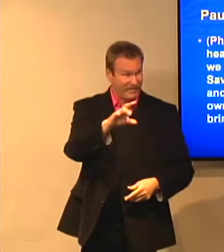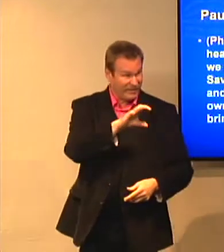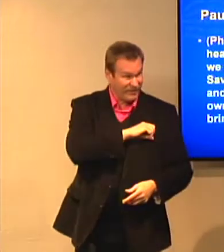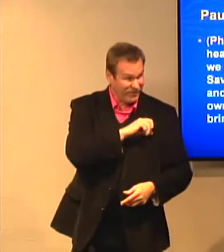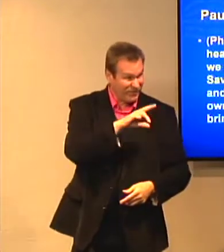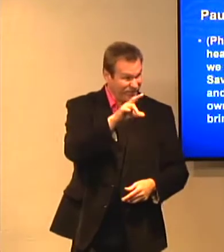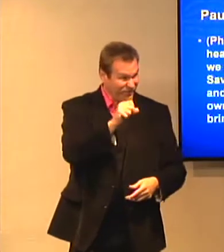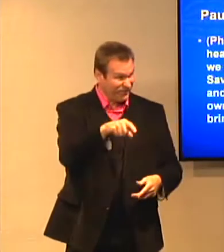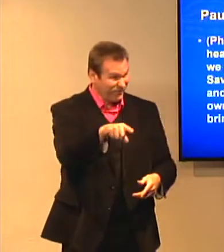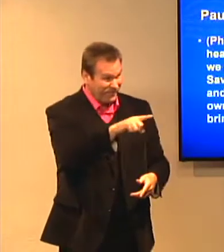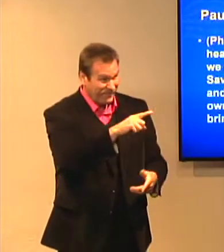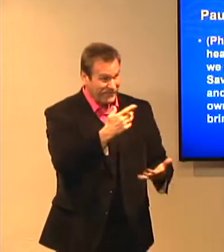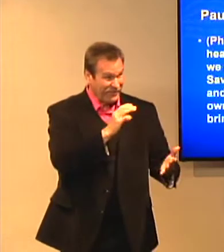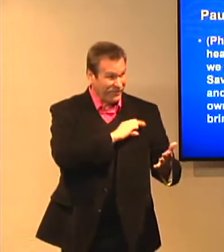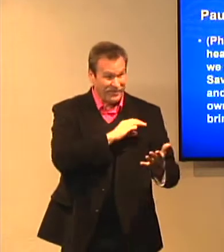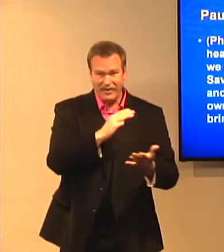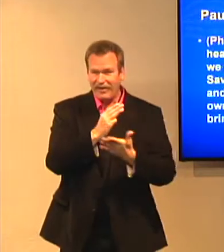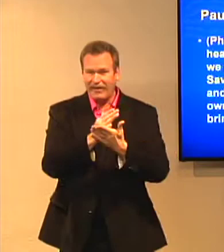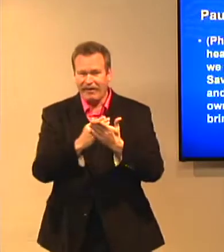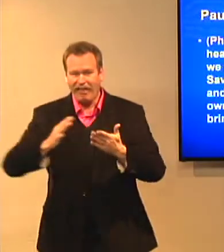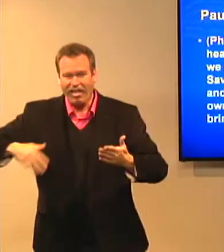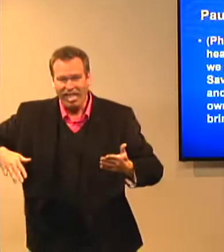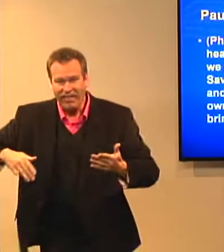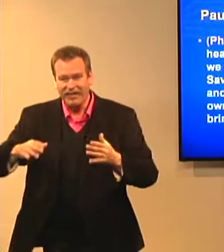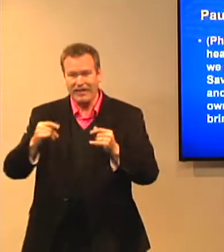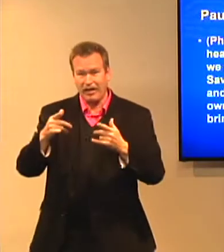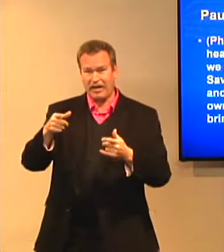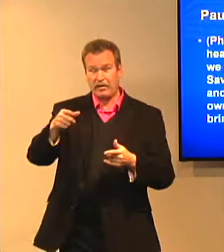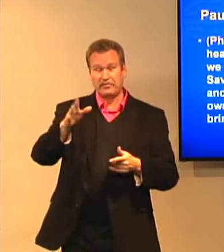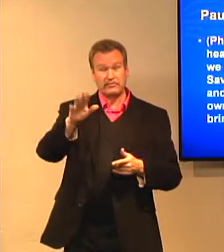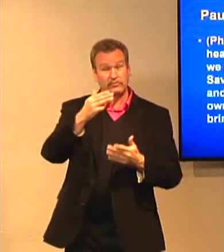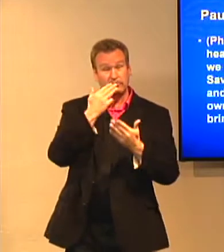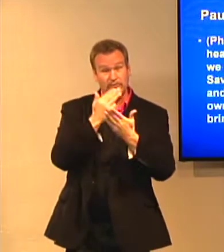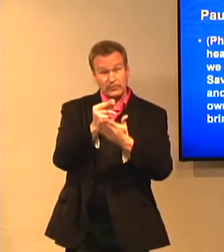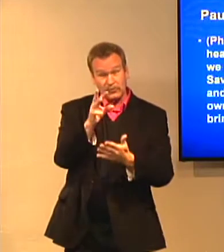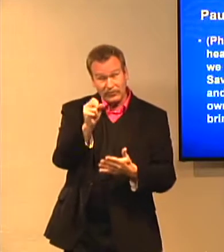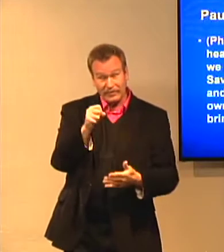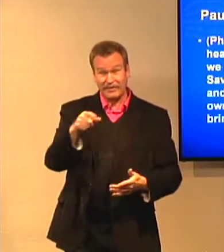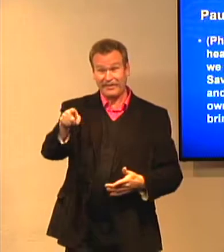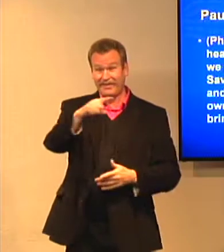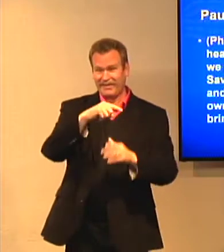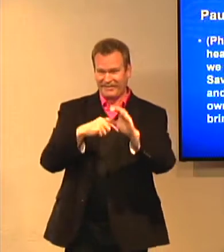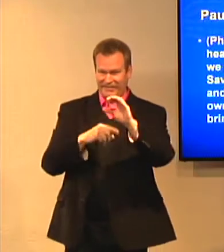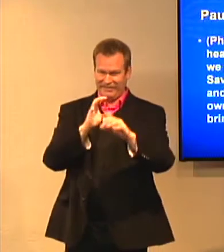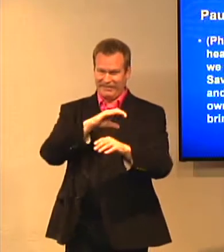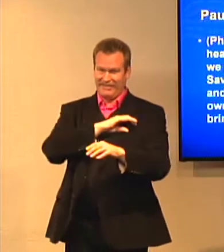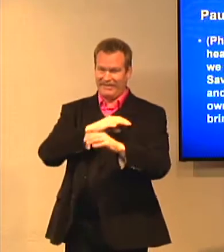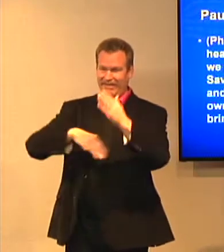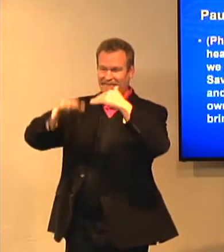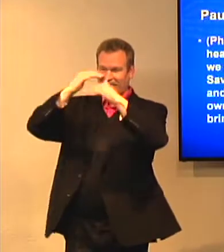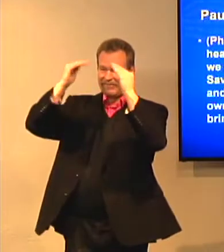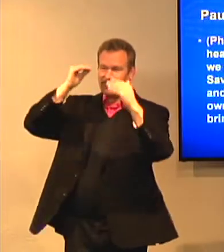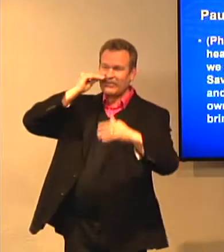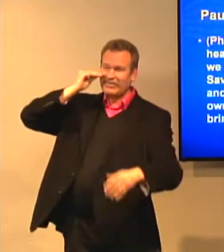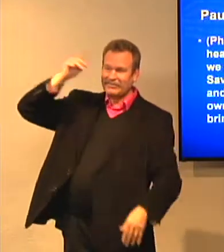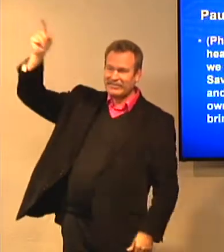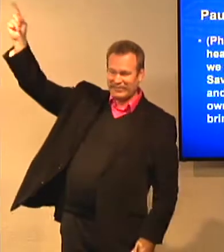So most of you are U.S. citizens, right? Some are not yet citizens. But the good news is all of us are citizens of